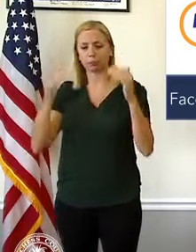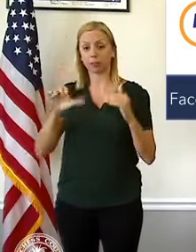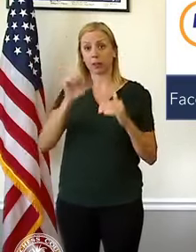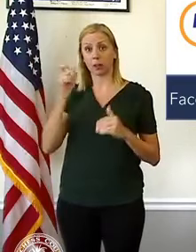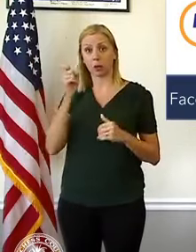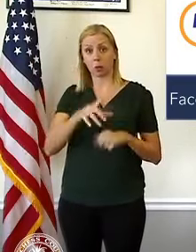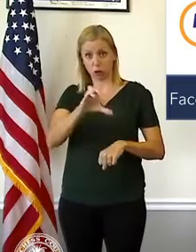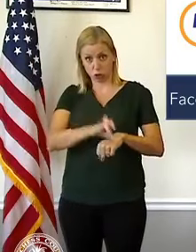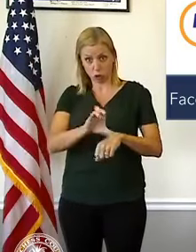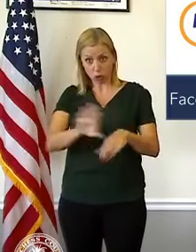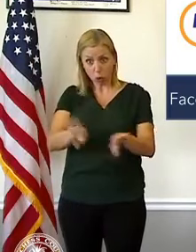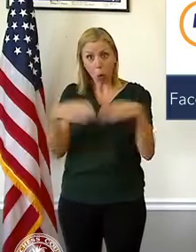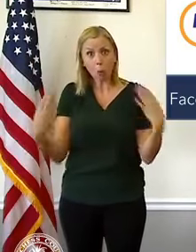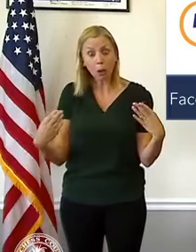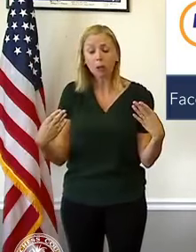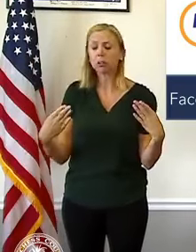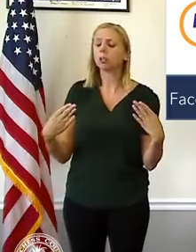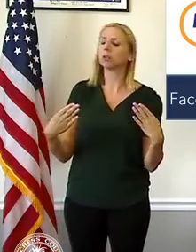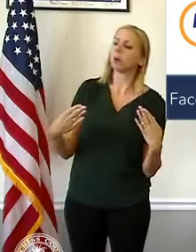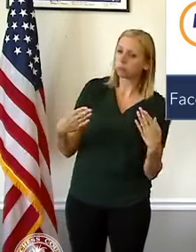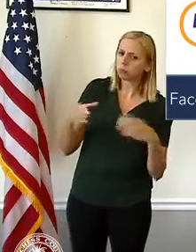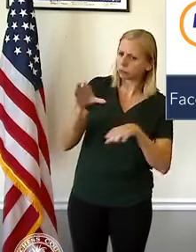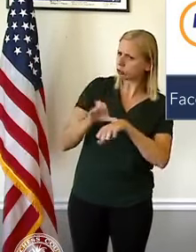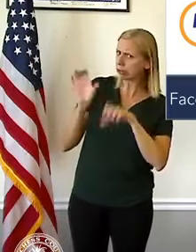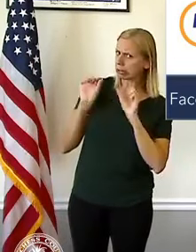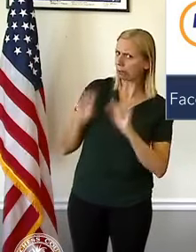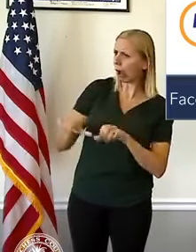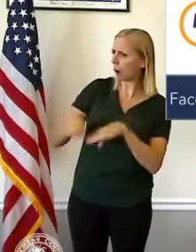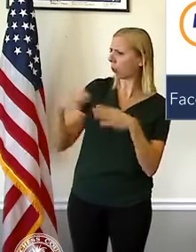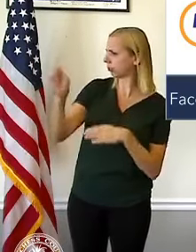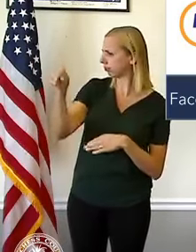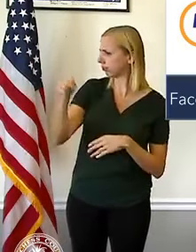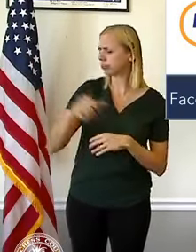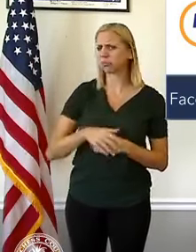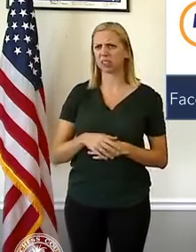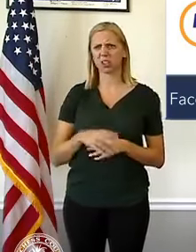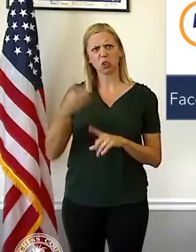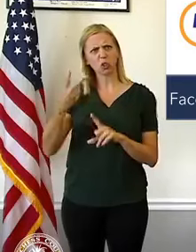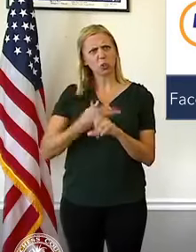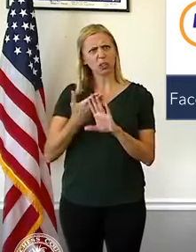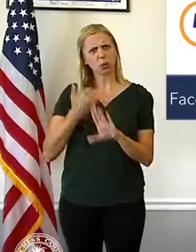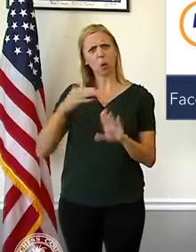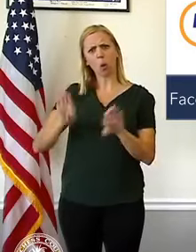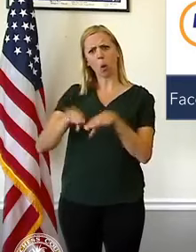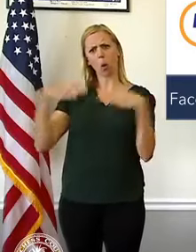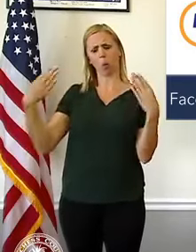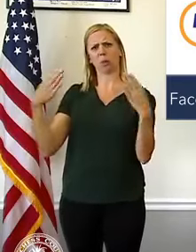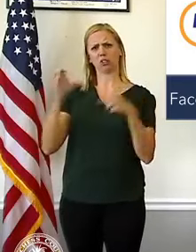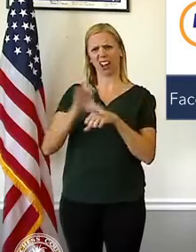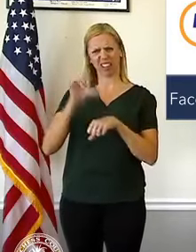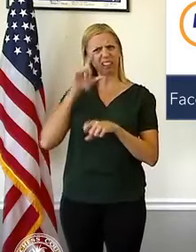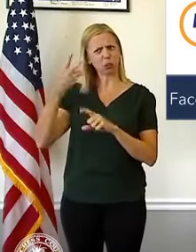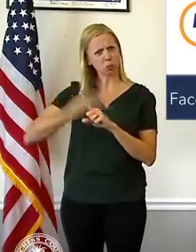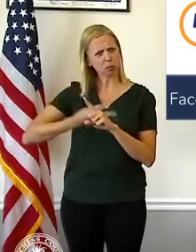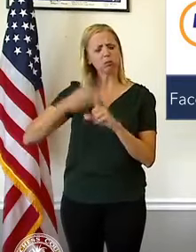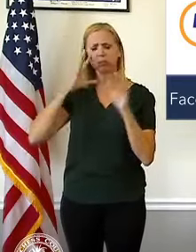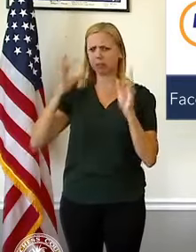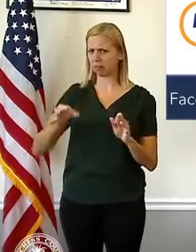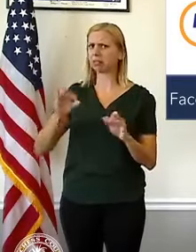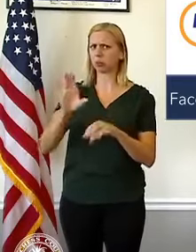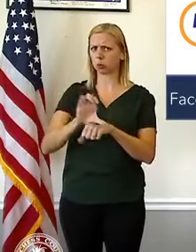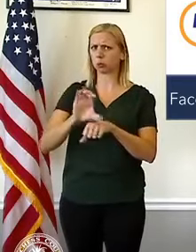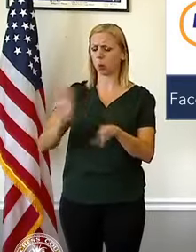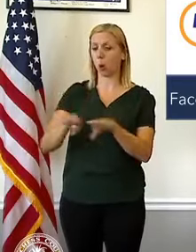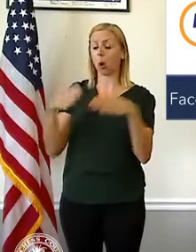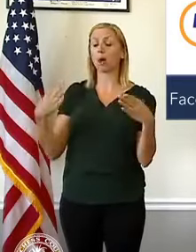open? Well, churches may open. They actually committed almost 2 months ago. I think actually 2 months ago, they could have opened.